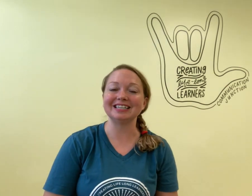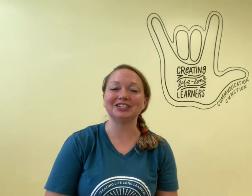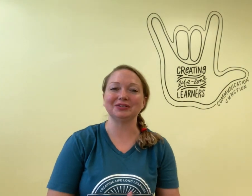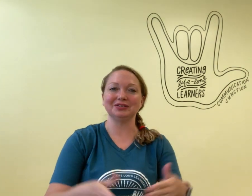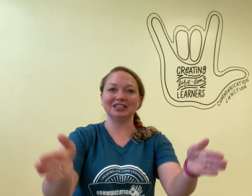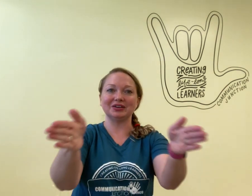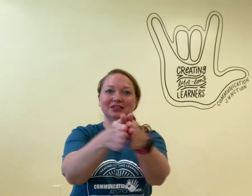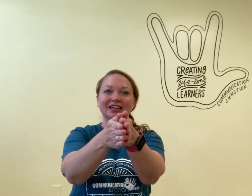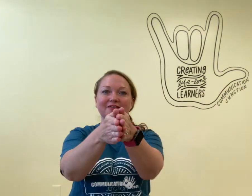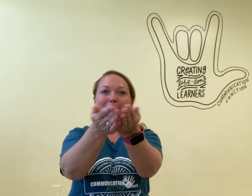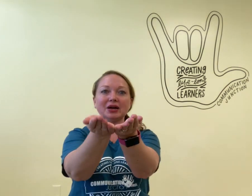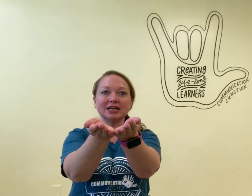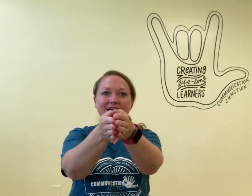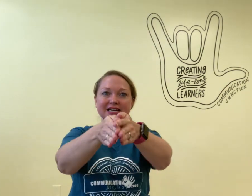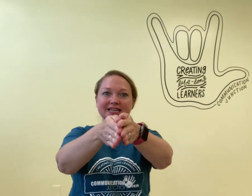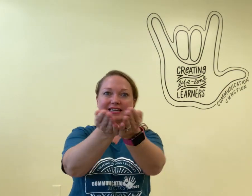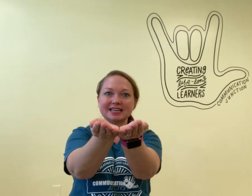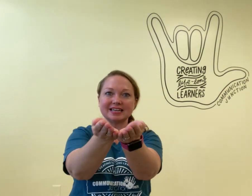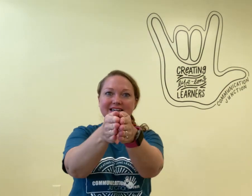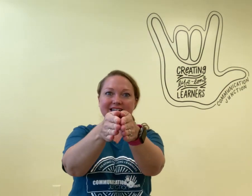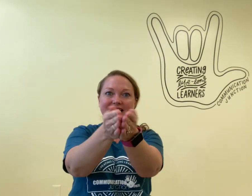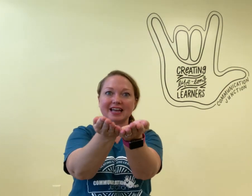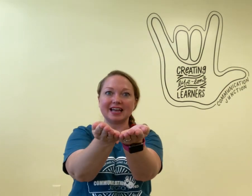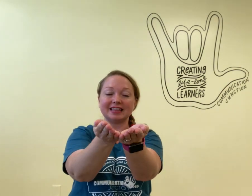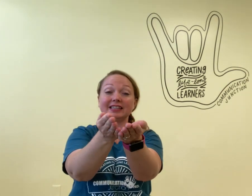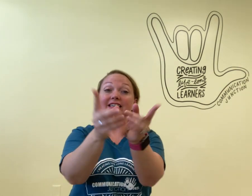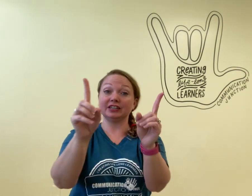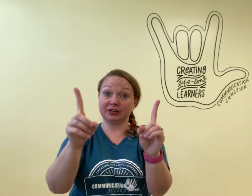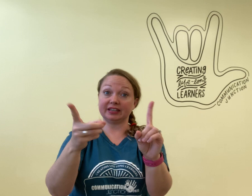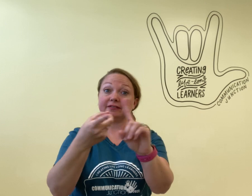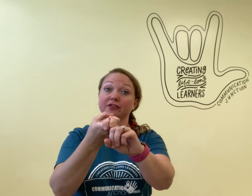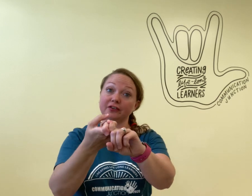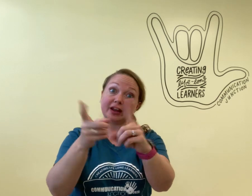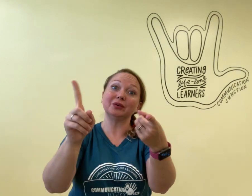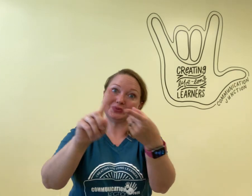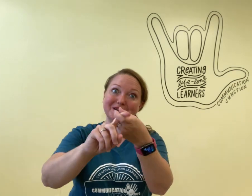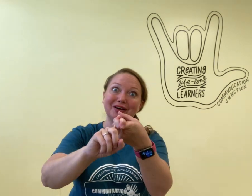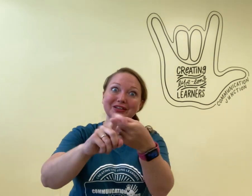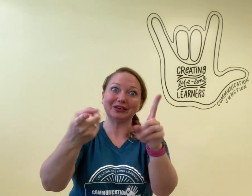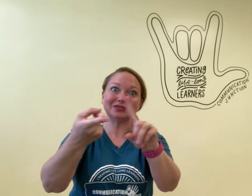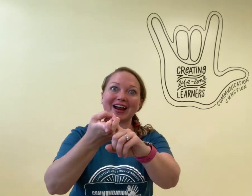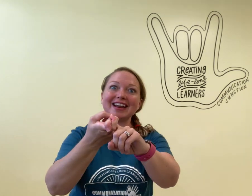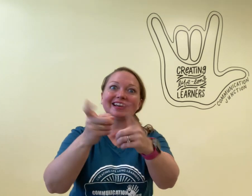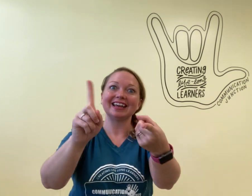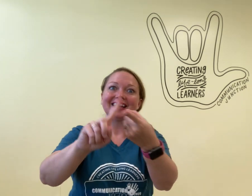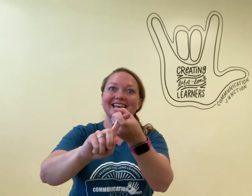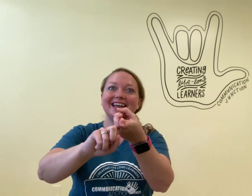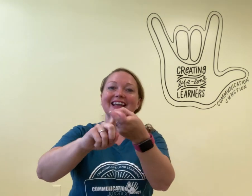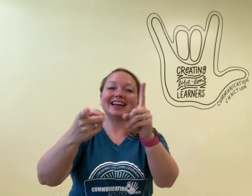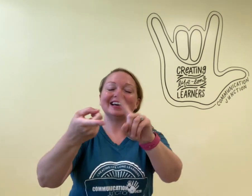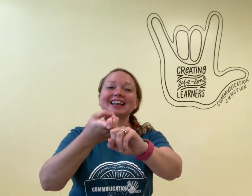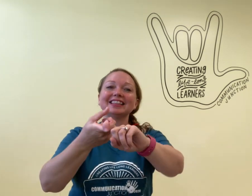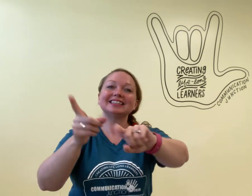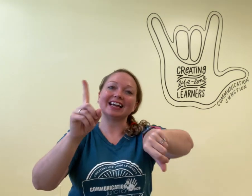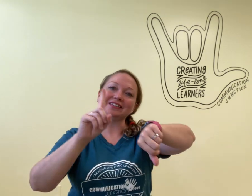You need to know the sign for book. You need to know the sign for friend, which we already learned, right? And the sign for